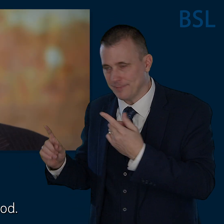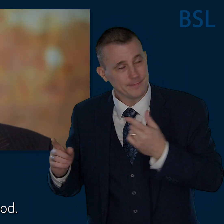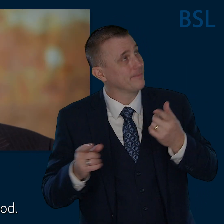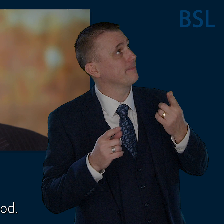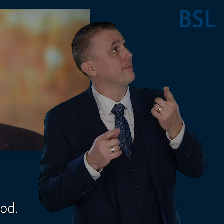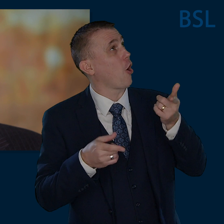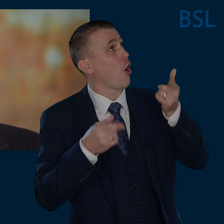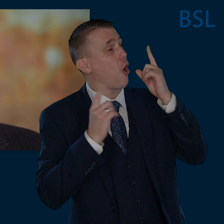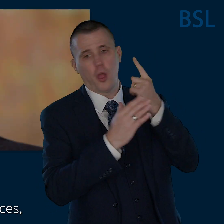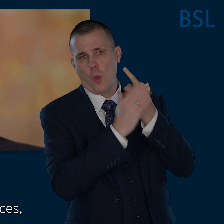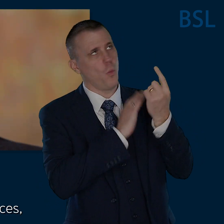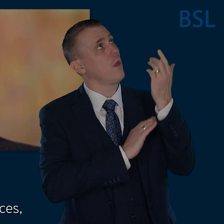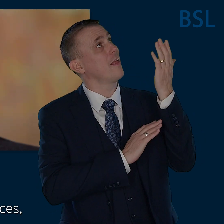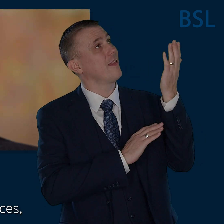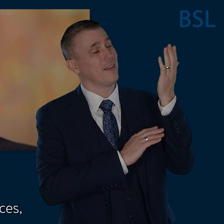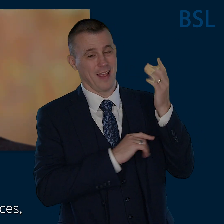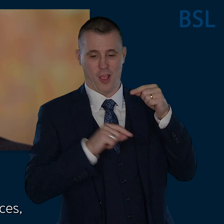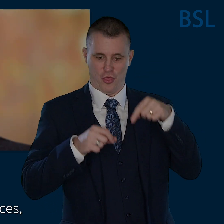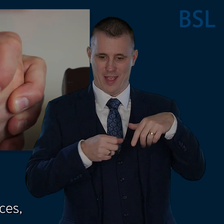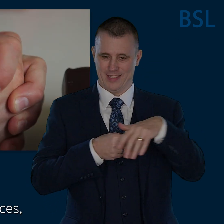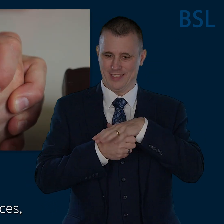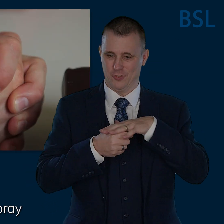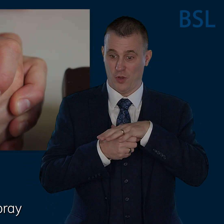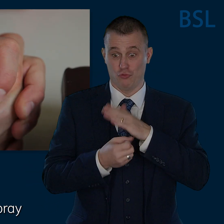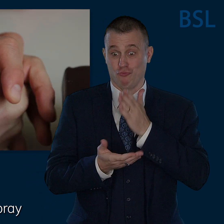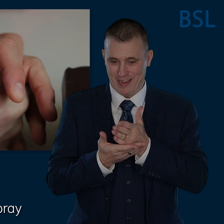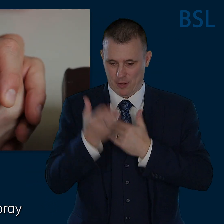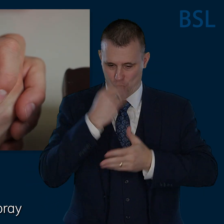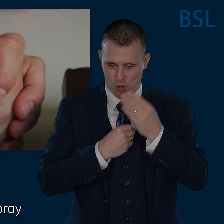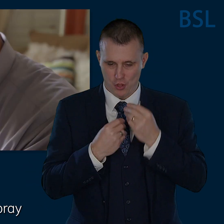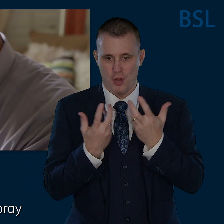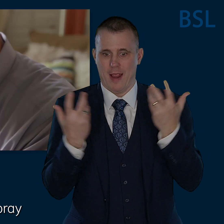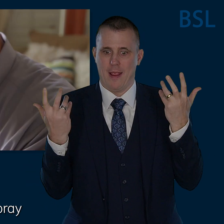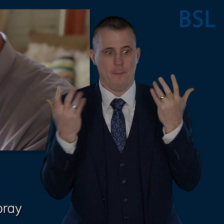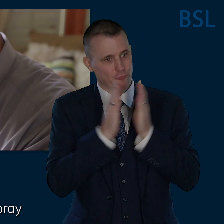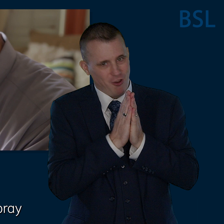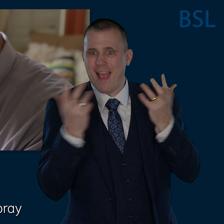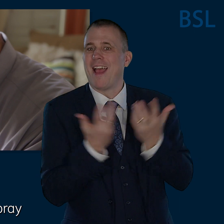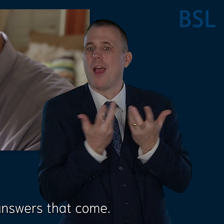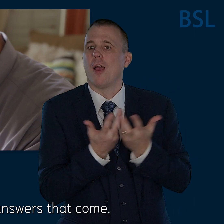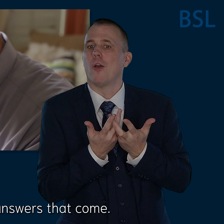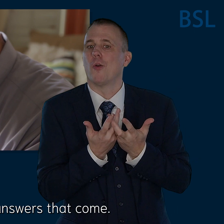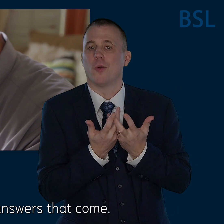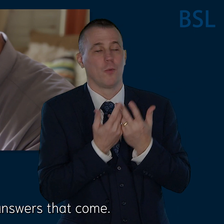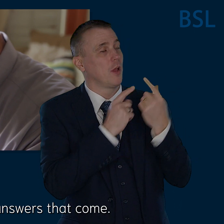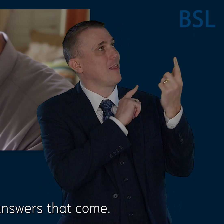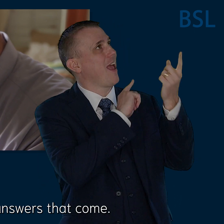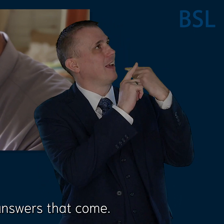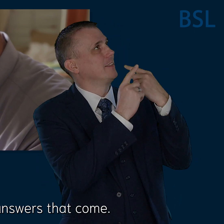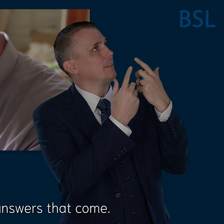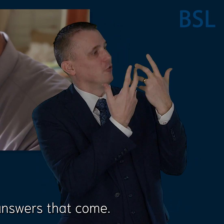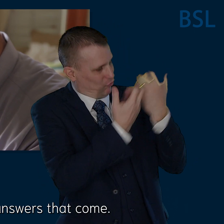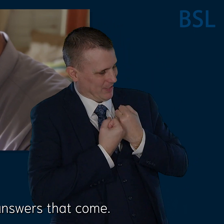but to God. And in those circumstances, one truly learns how to pray and how to